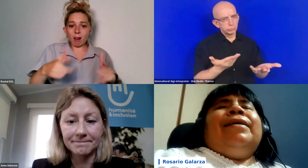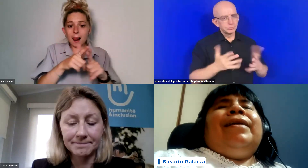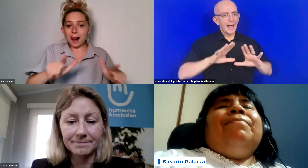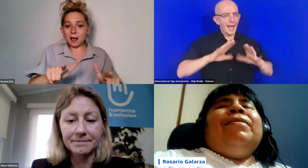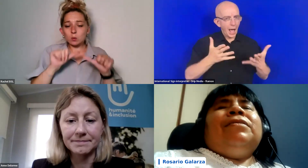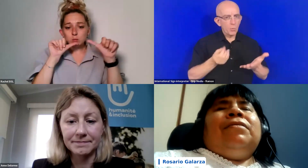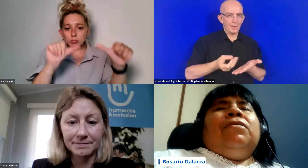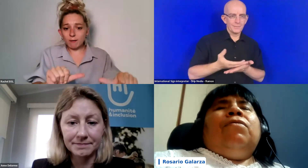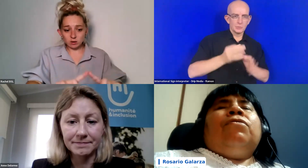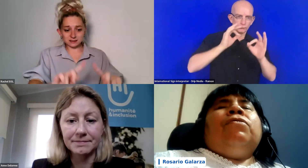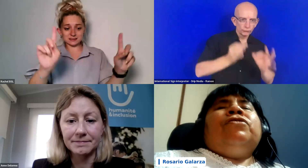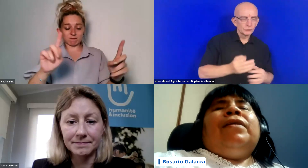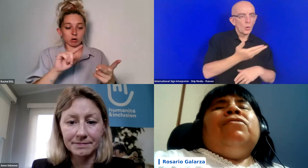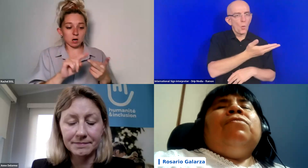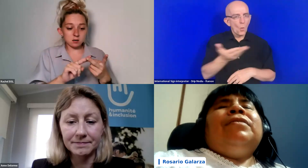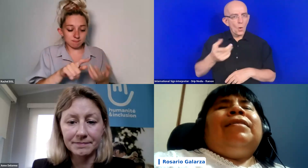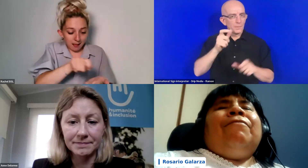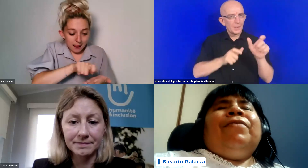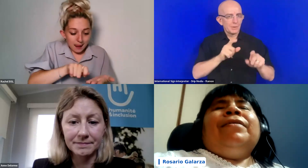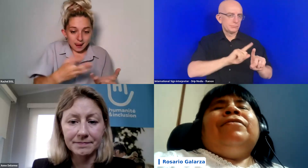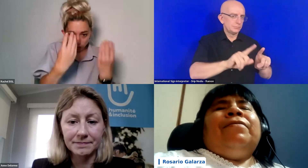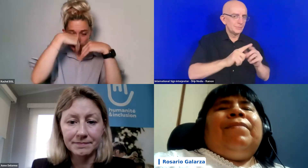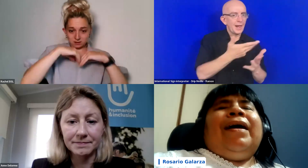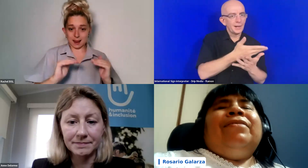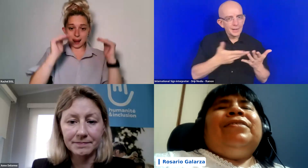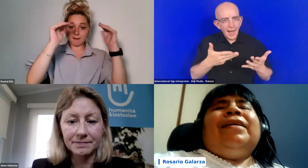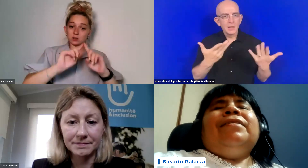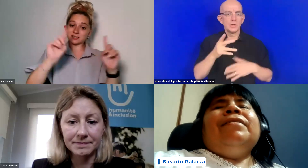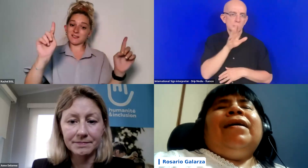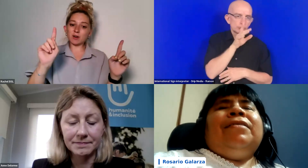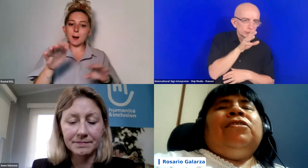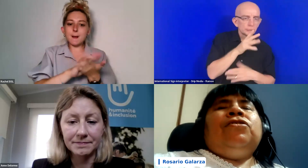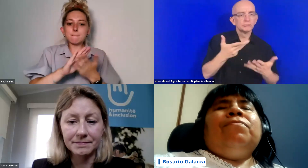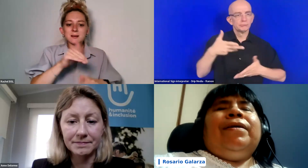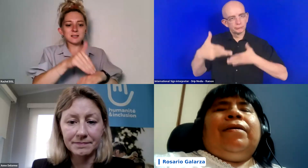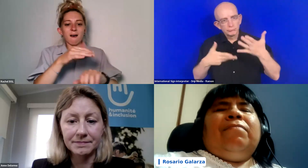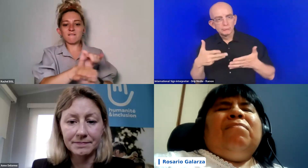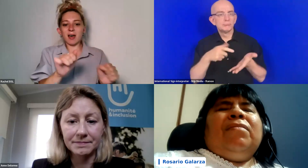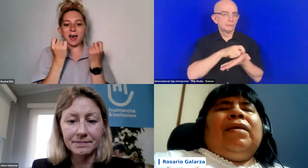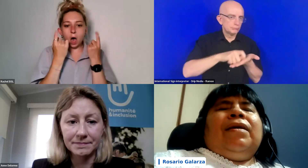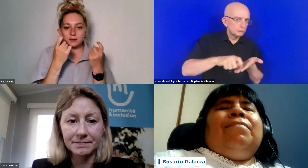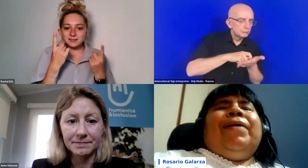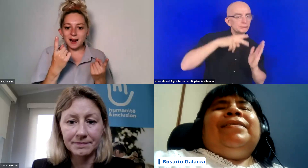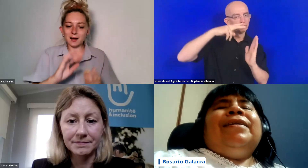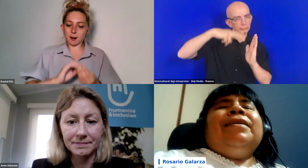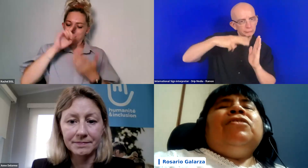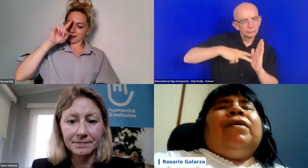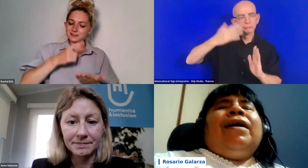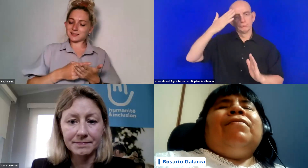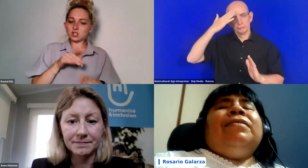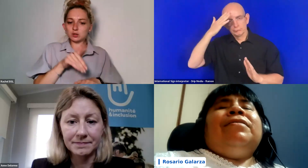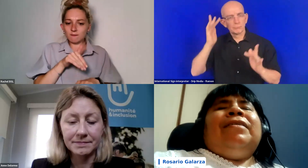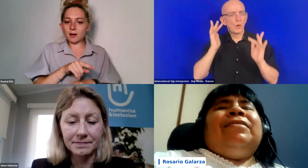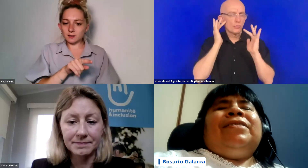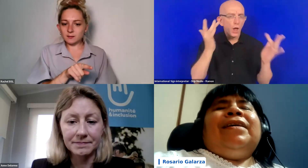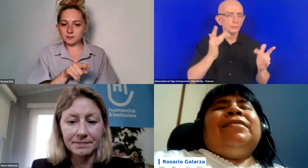literacy levels, or cultural norms that affect their understanding and decision-making. By taking into